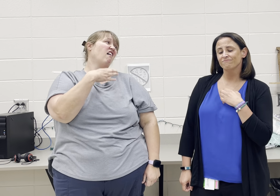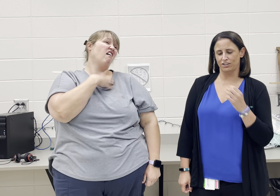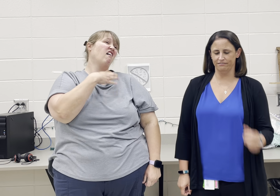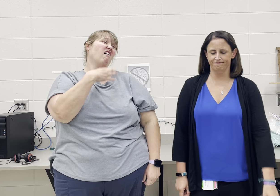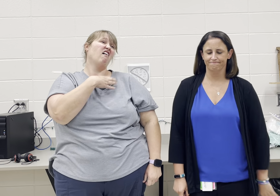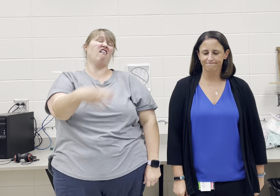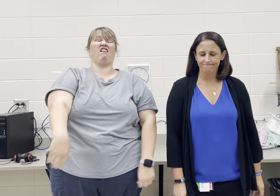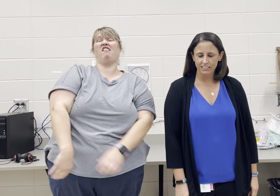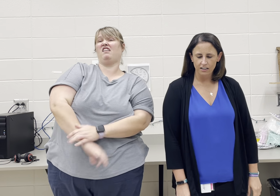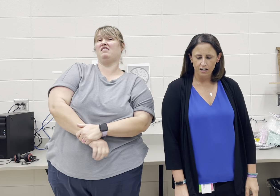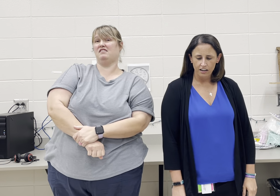Right.